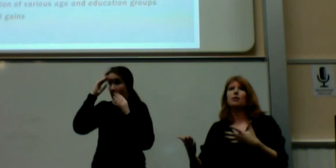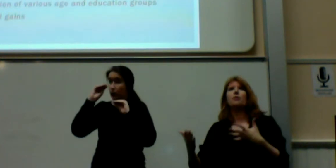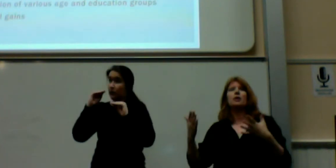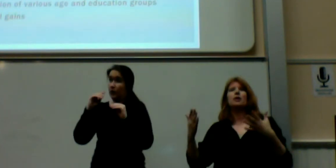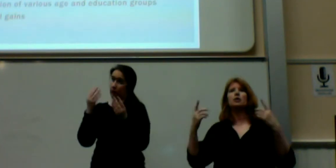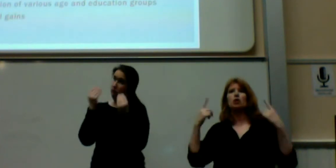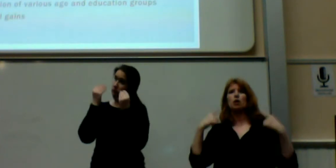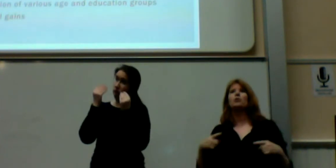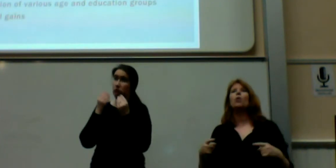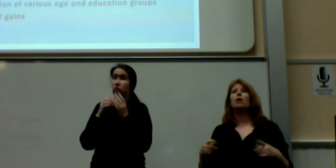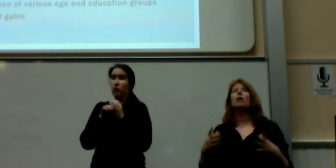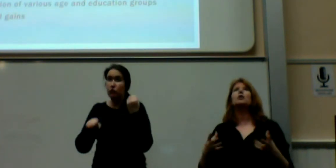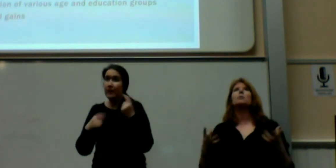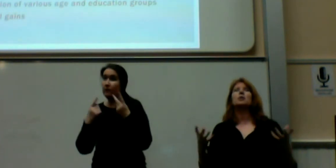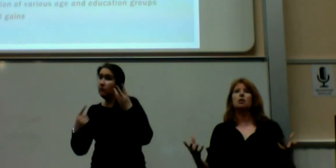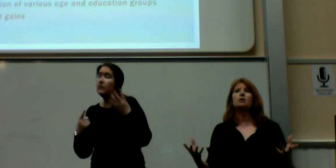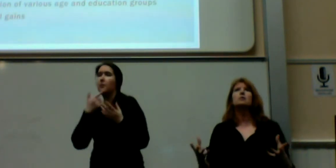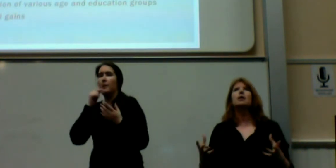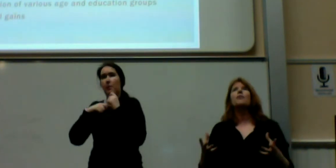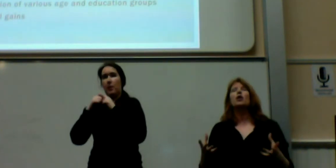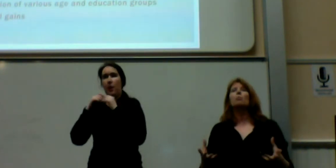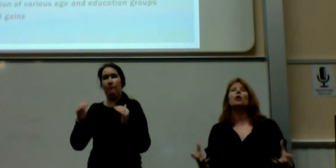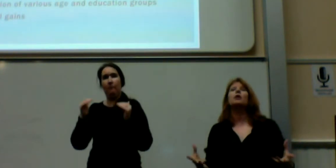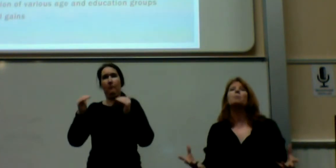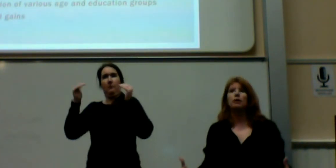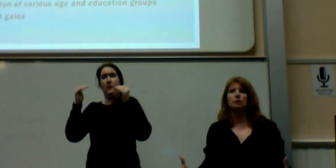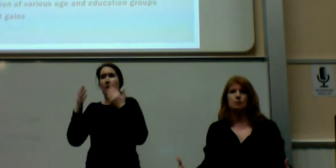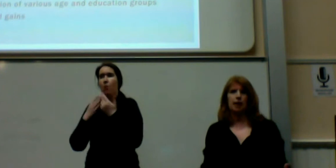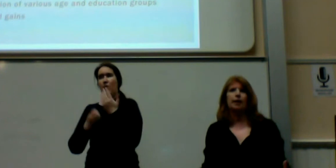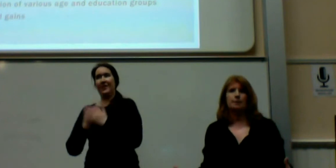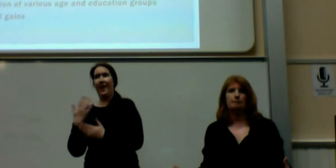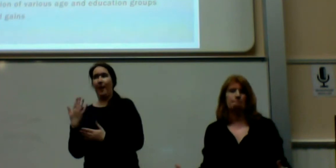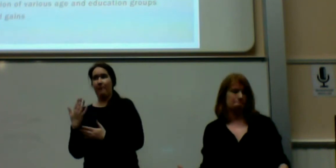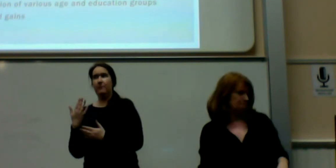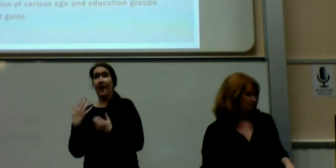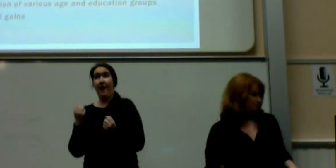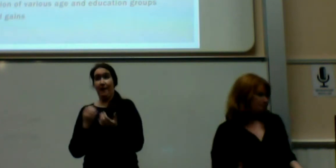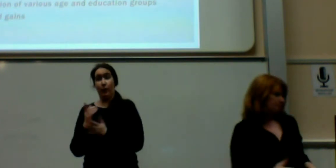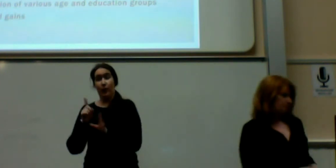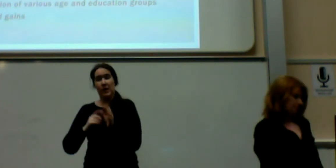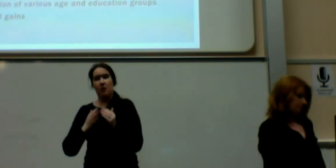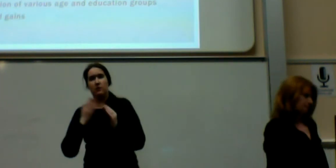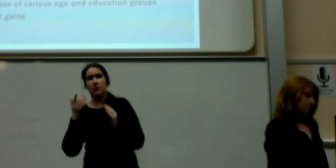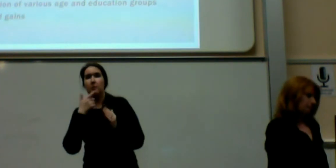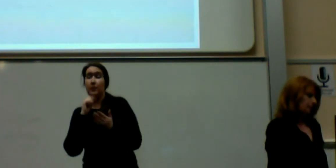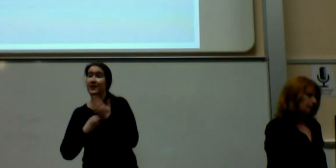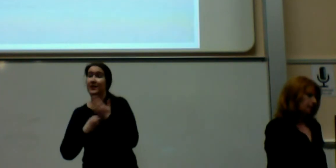advance in their thinking in terms of what argumentations they're more compelled by.